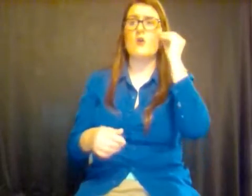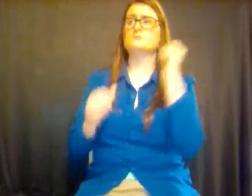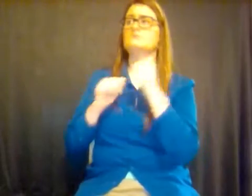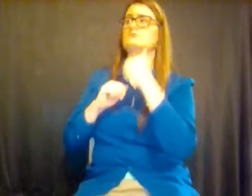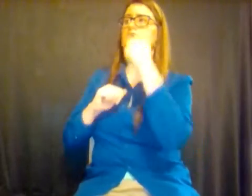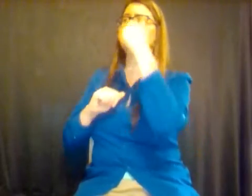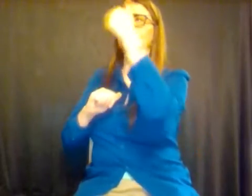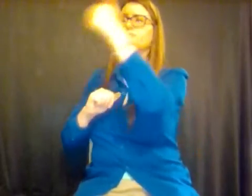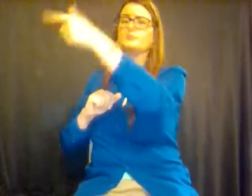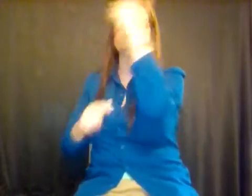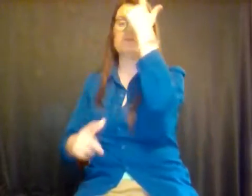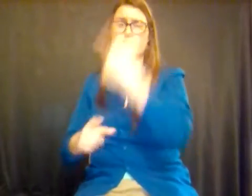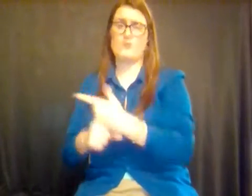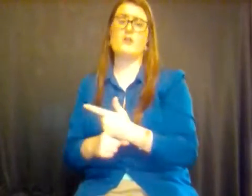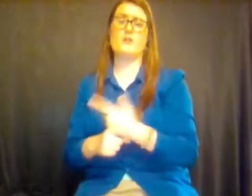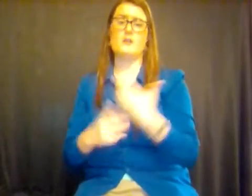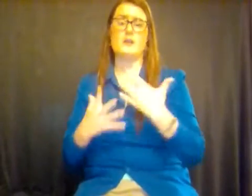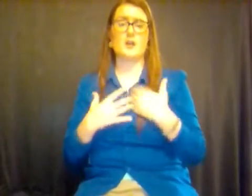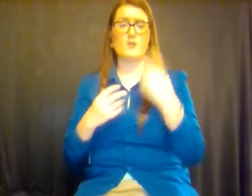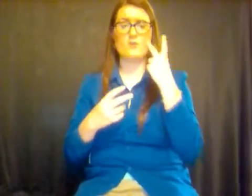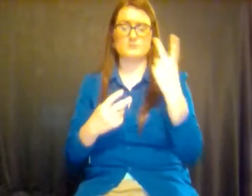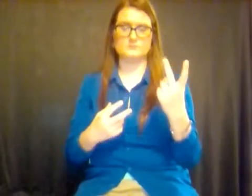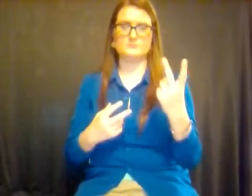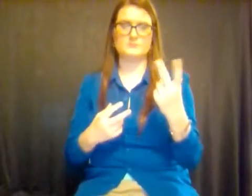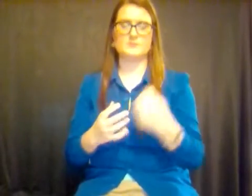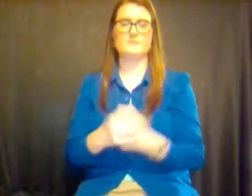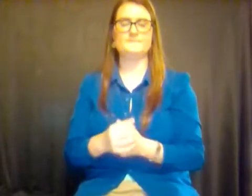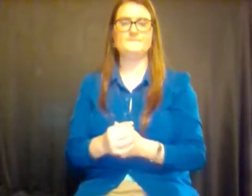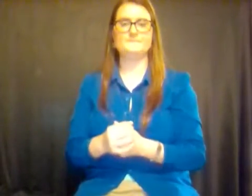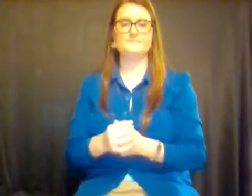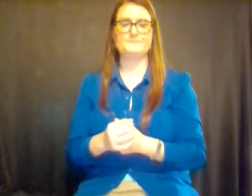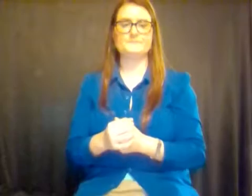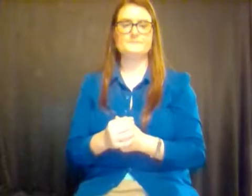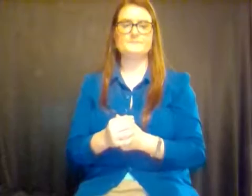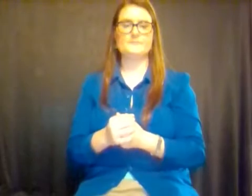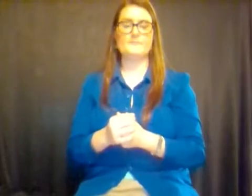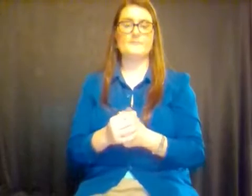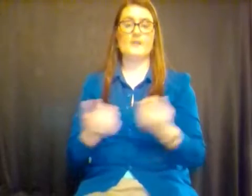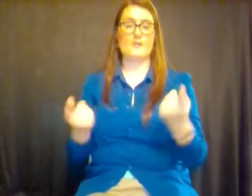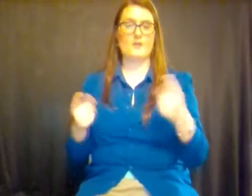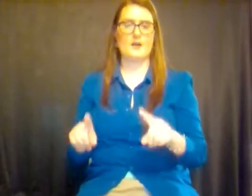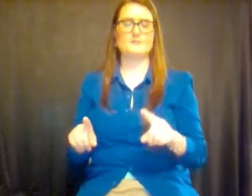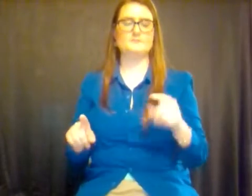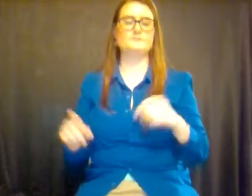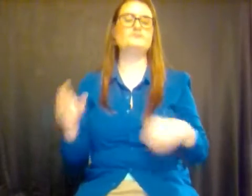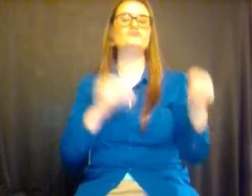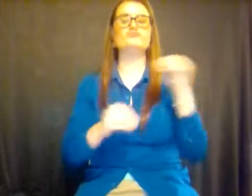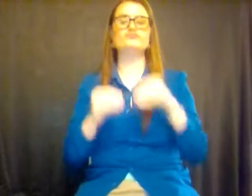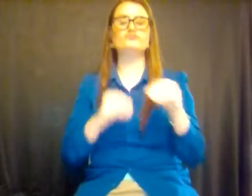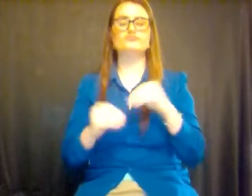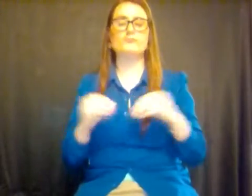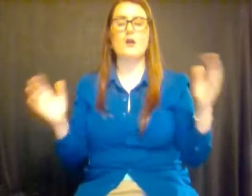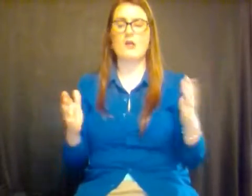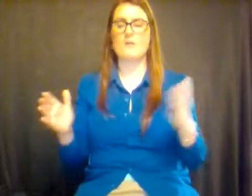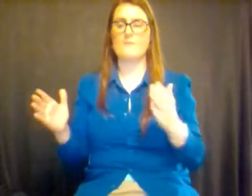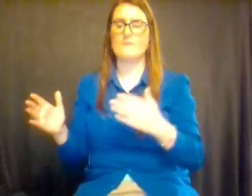camp. In the morning, Jacob sent his servants ahead of him with gifts for Esau, hoping that his brother would be pleased and forgive him. They waited